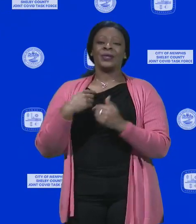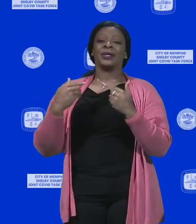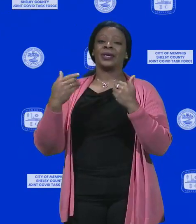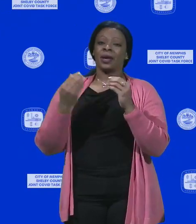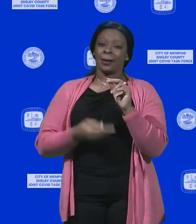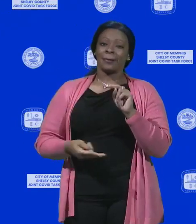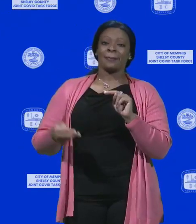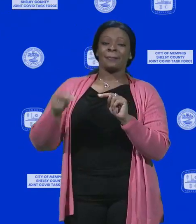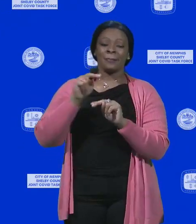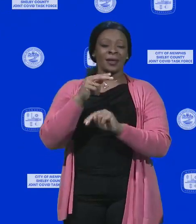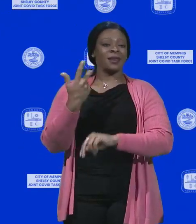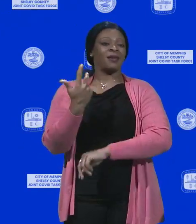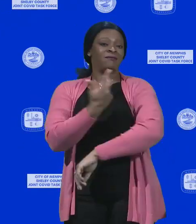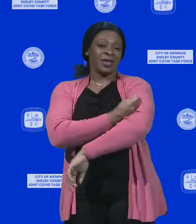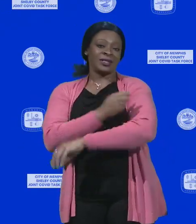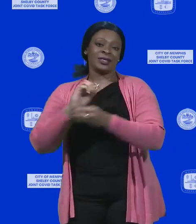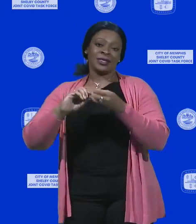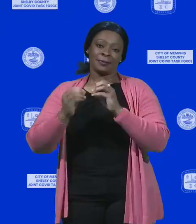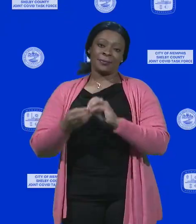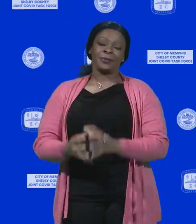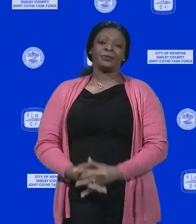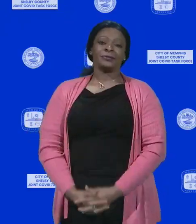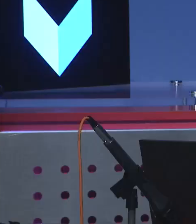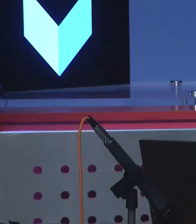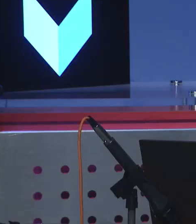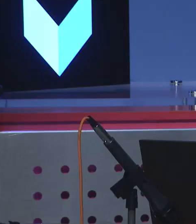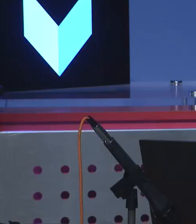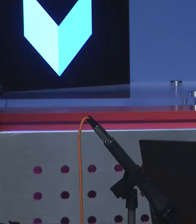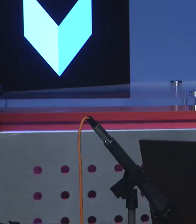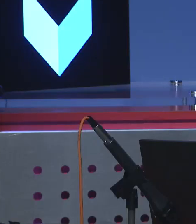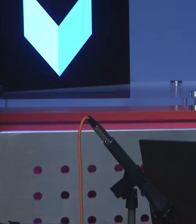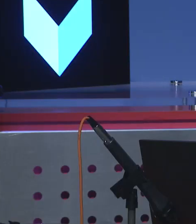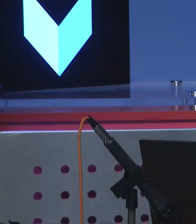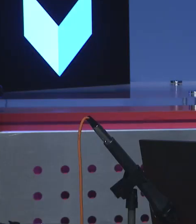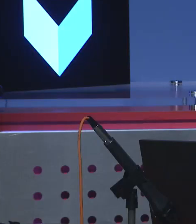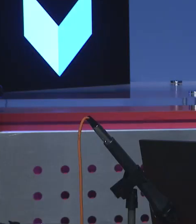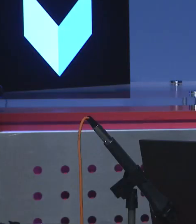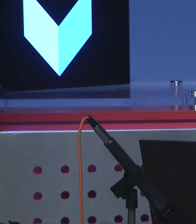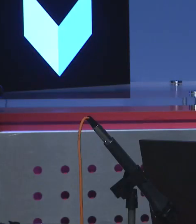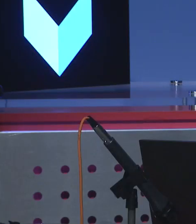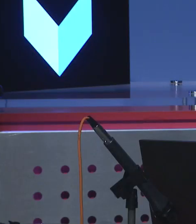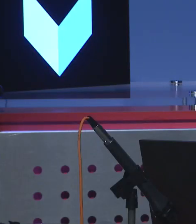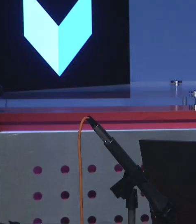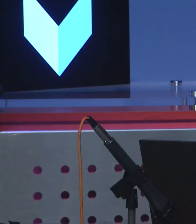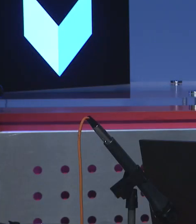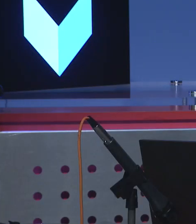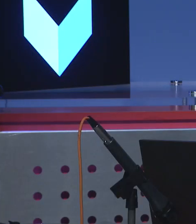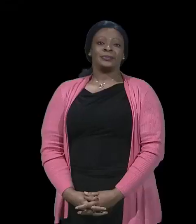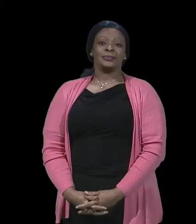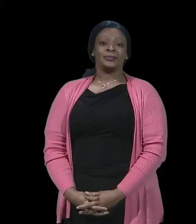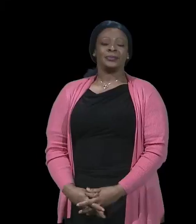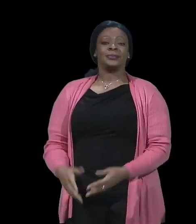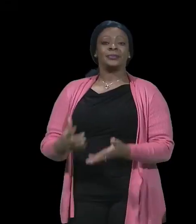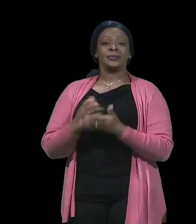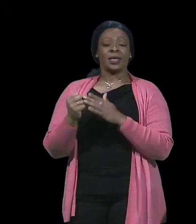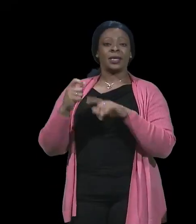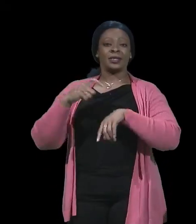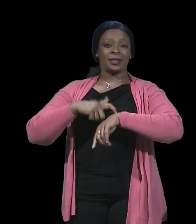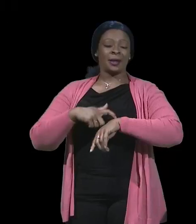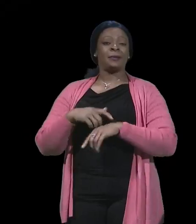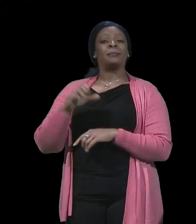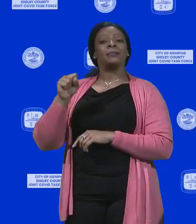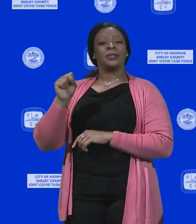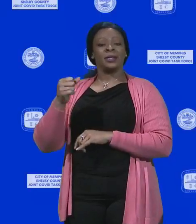bit higher uptake of the vaccine. We are out of time, and I believe Chief McGowan has some final words for us. Sure.